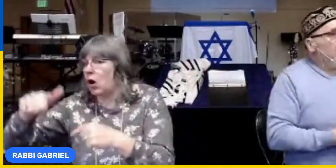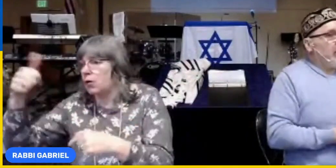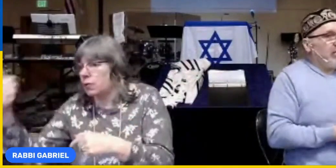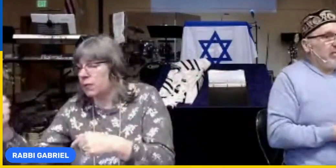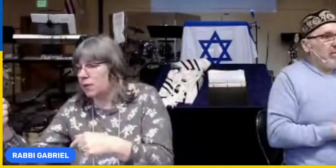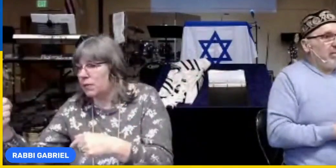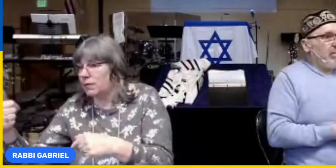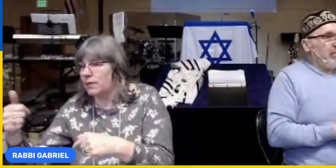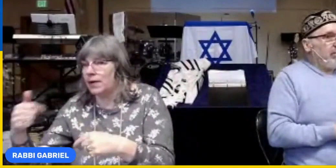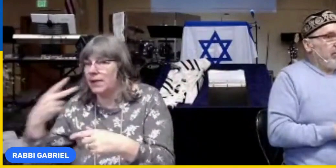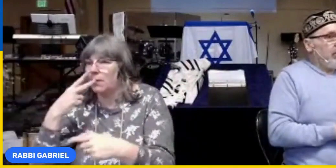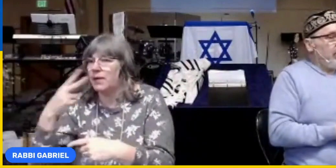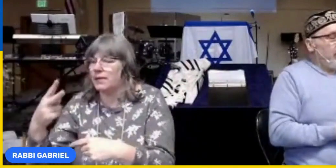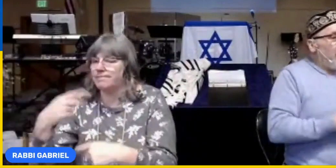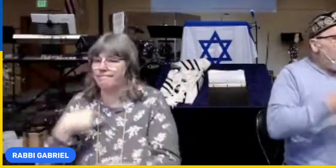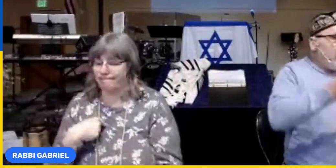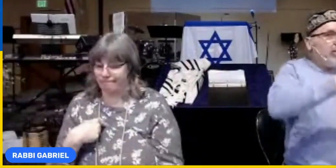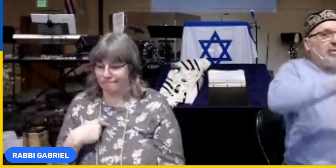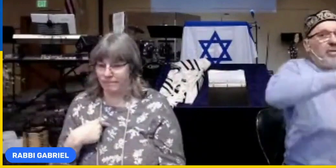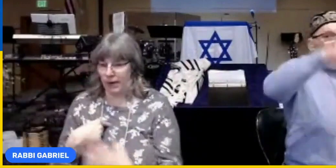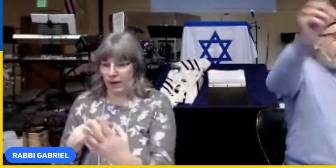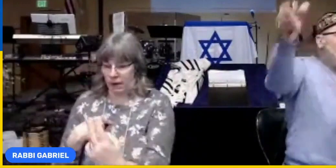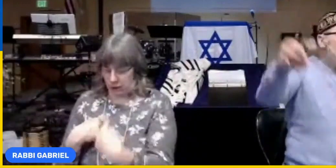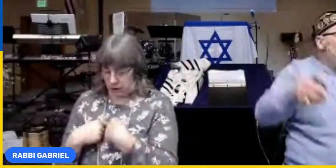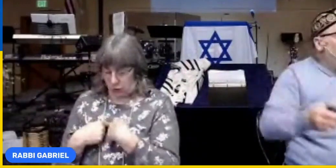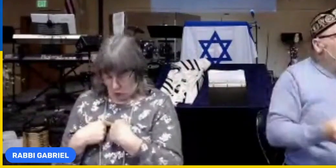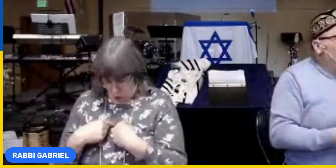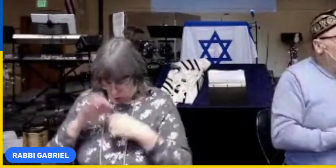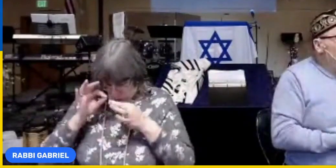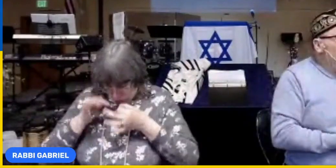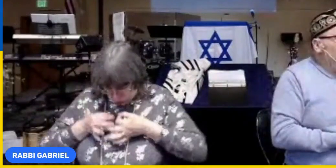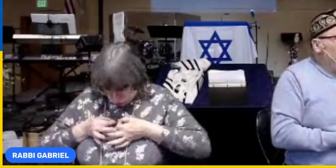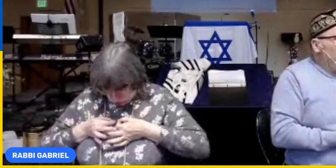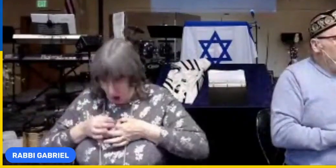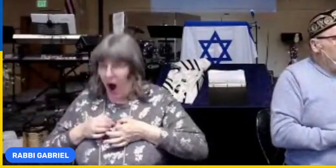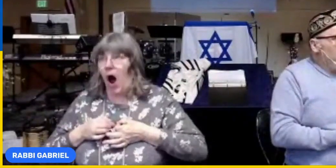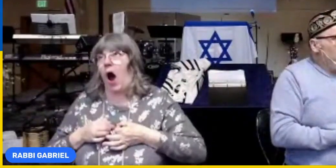on it. And that's the different program.